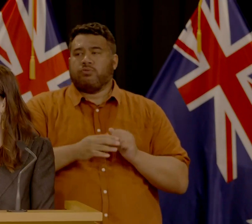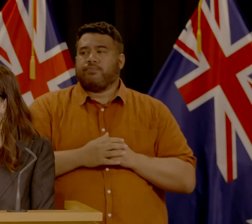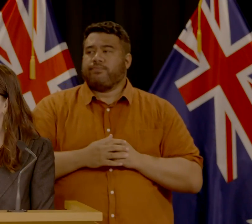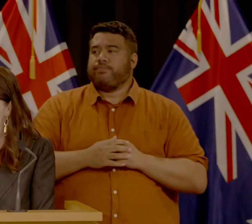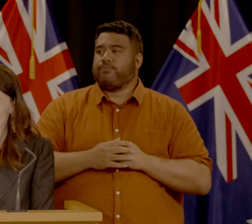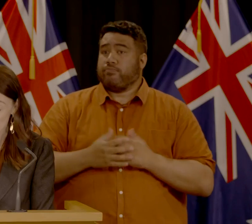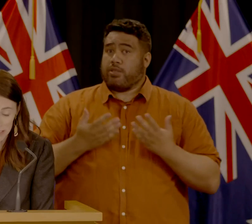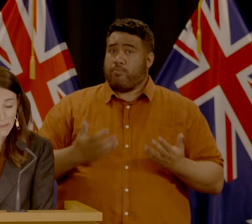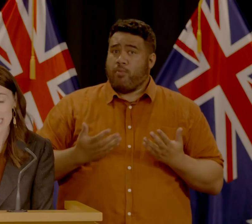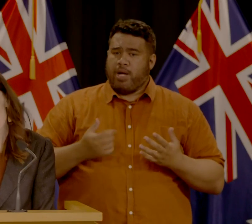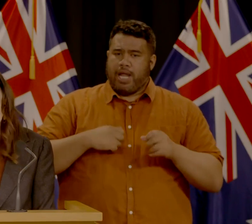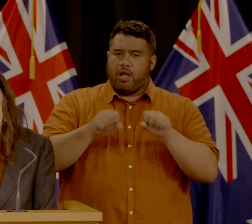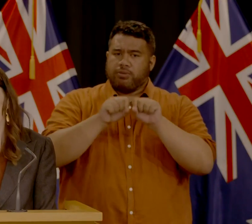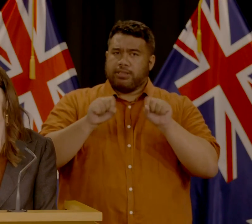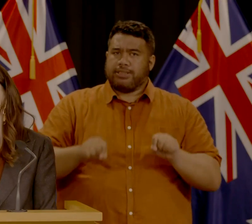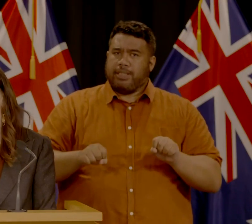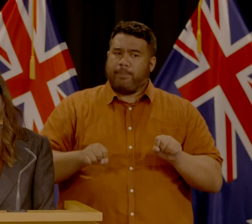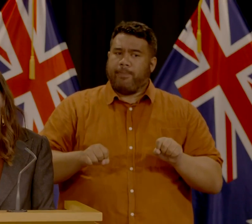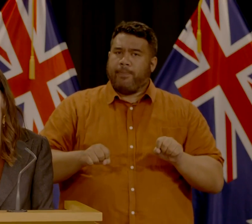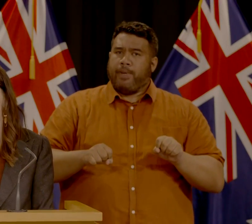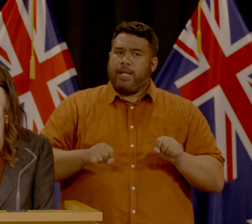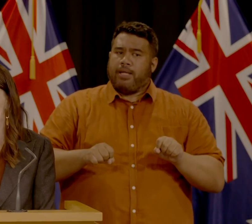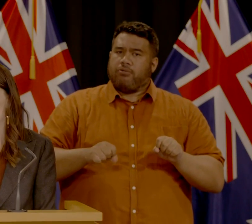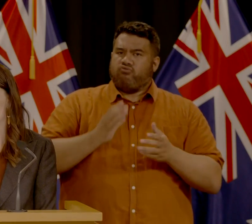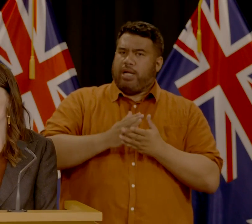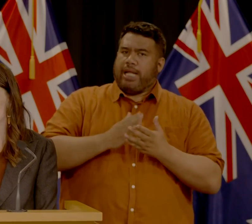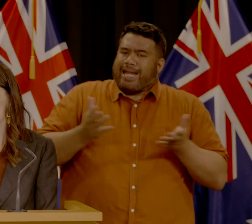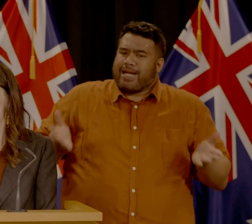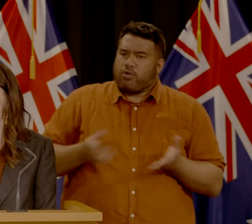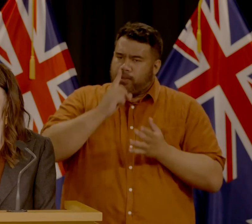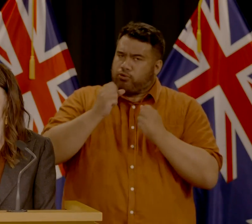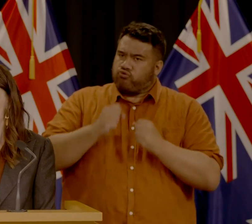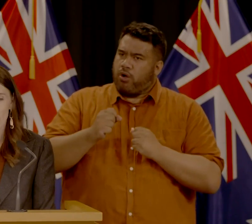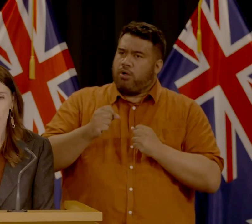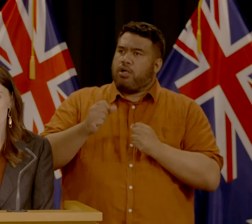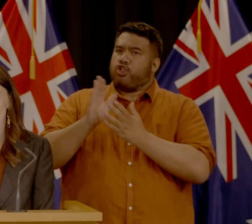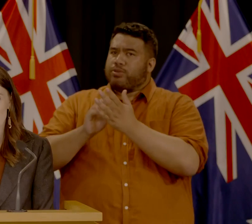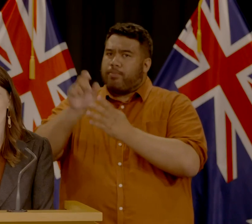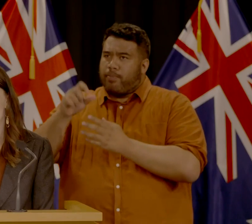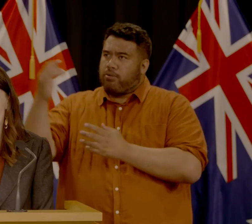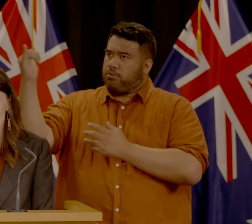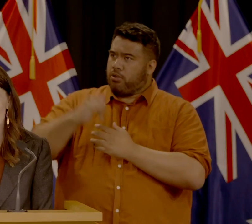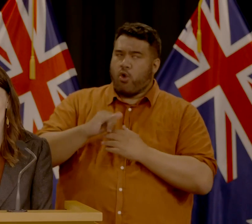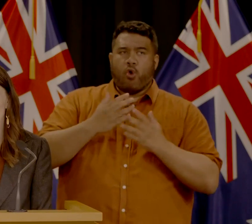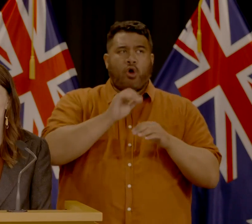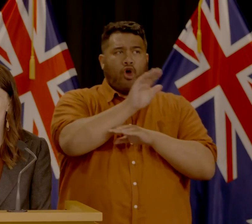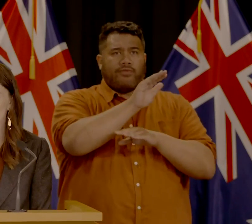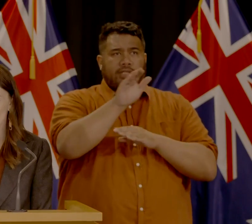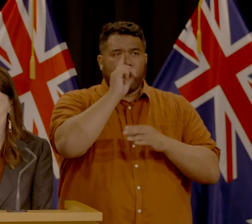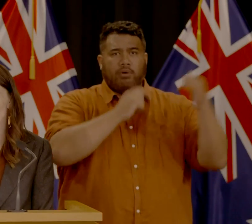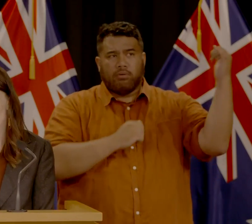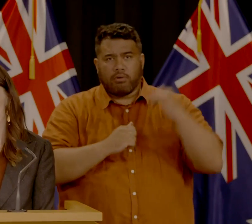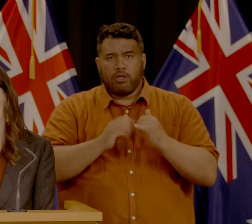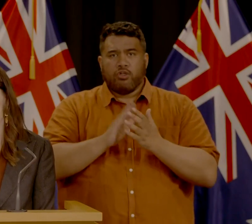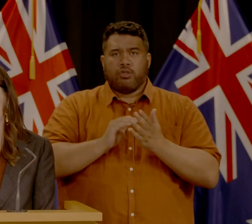have a pretty big stick there for both visitors and New Zealanders. My goal is that we never have to use them because people